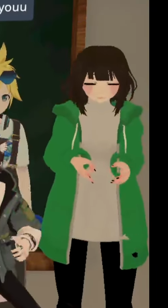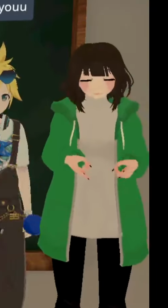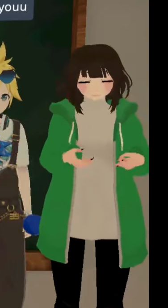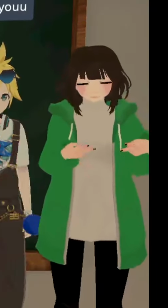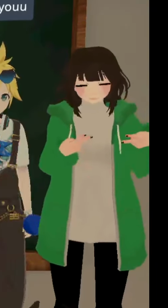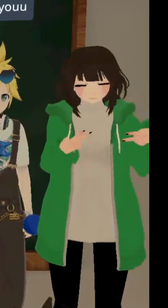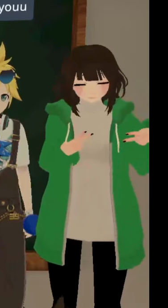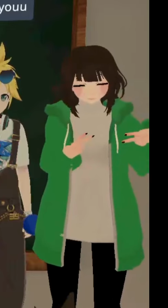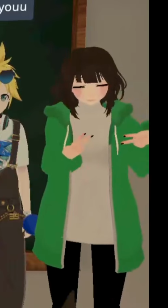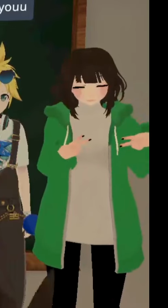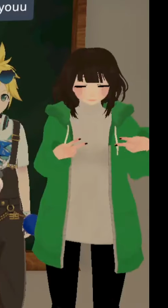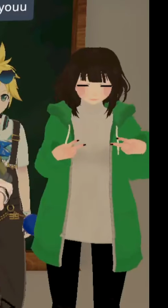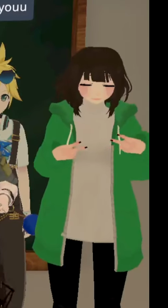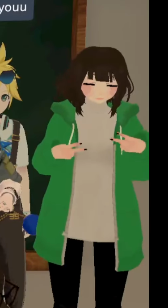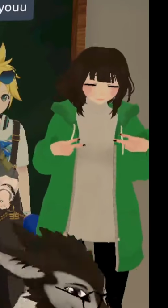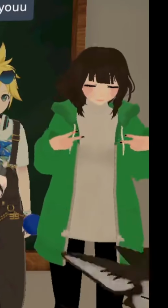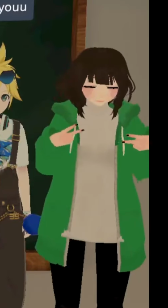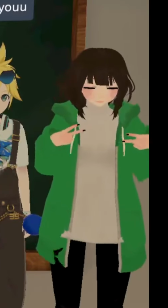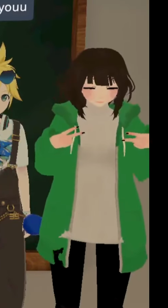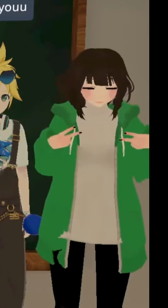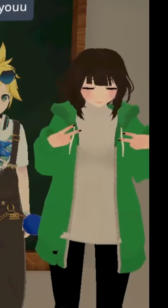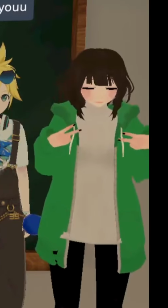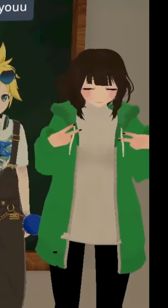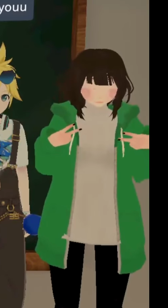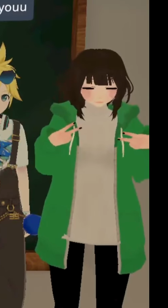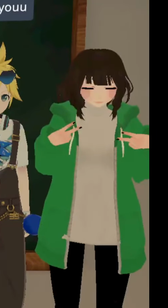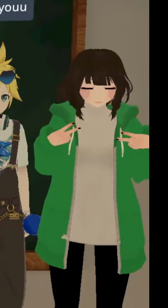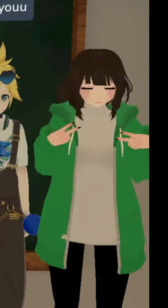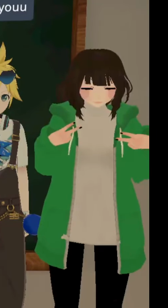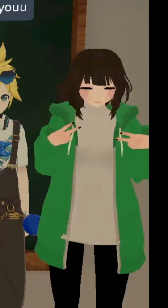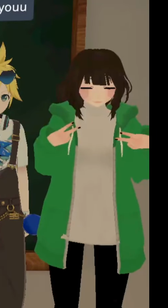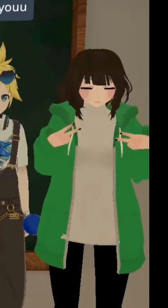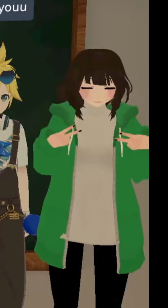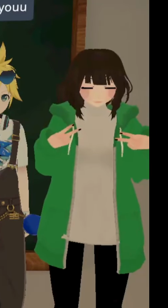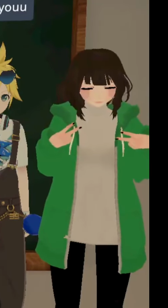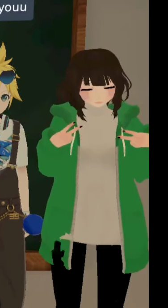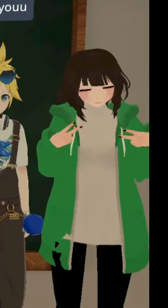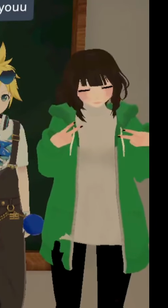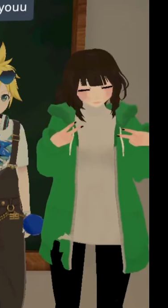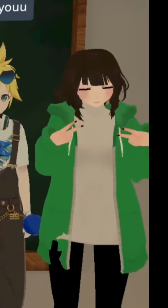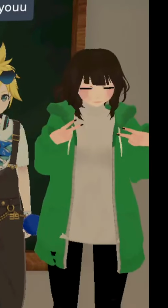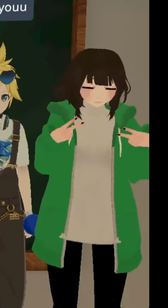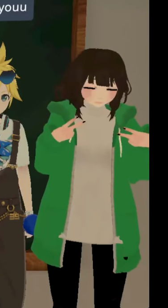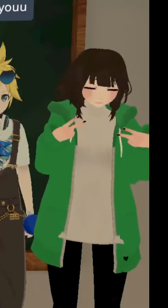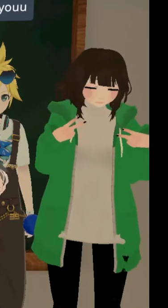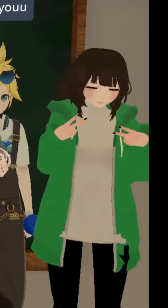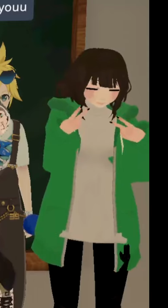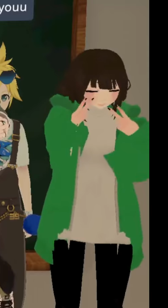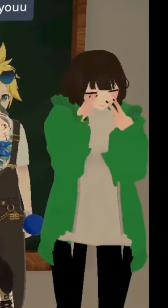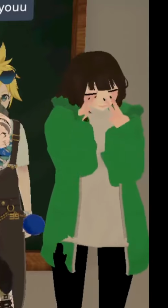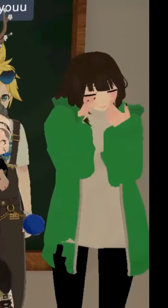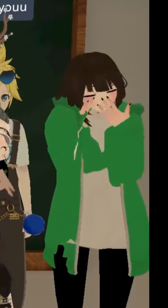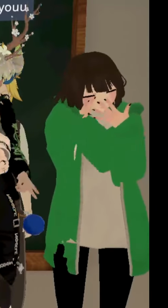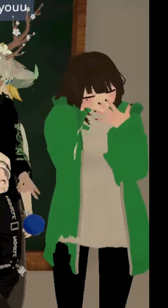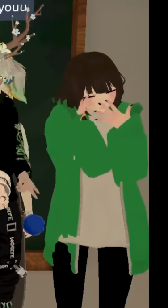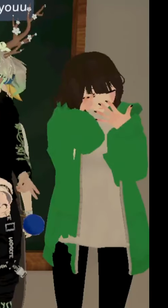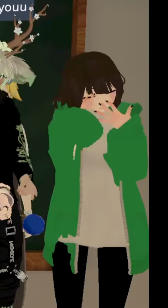All right, everybody in position. Oh my God, Snowy, I love it. I love it so much. All right, starting the time. Oh,